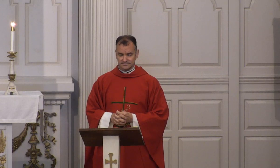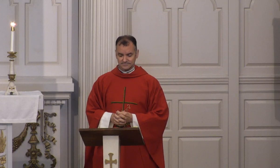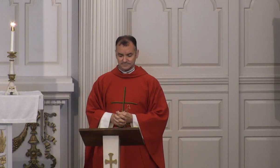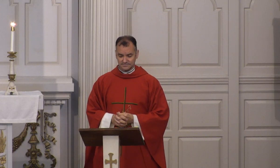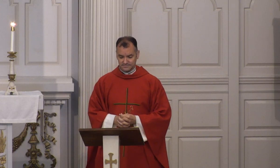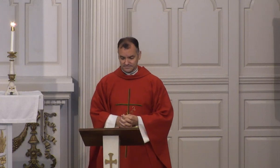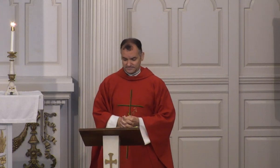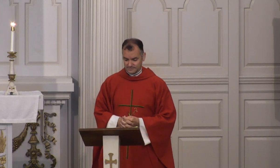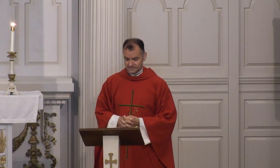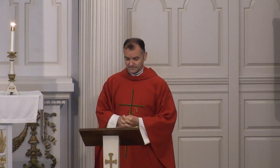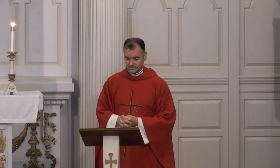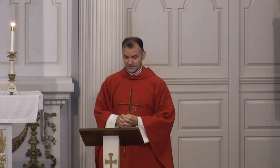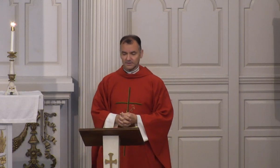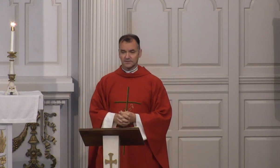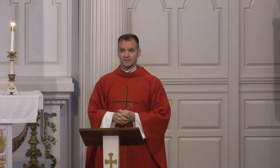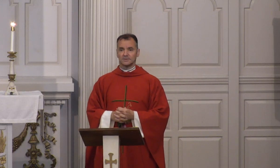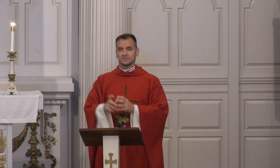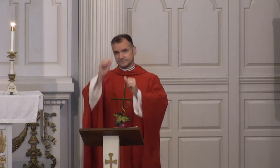Amen.